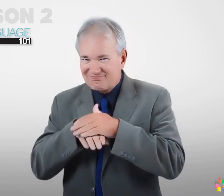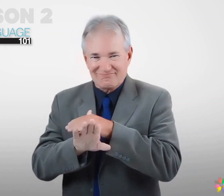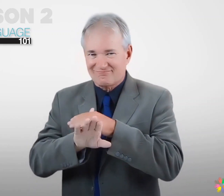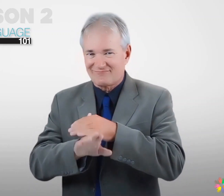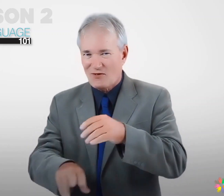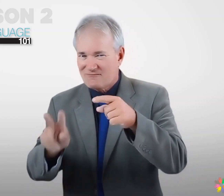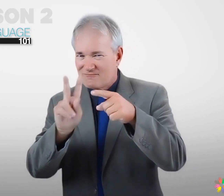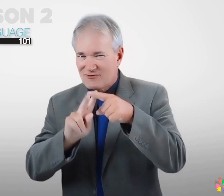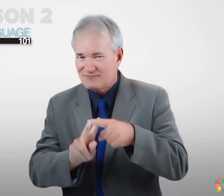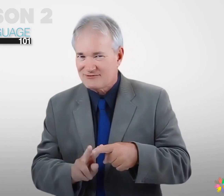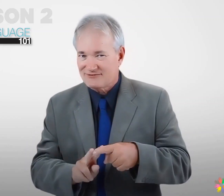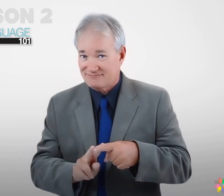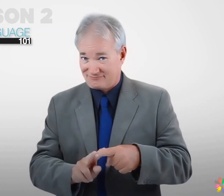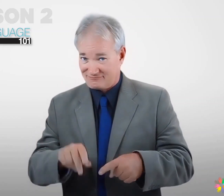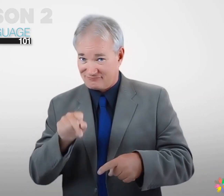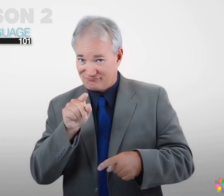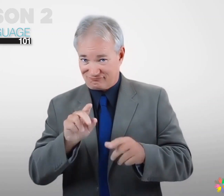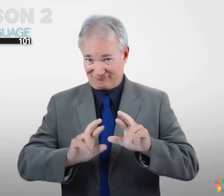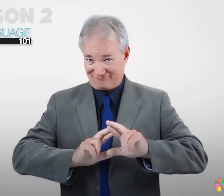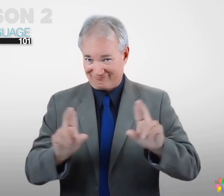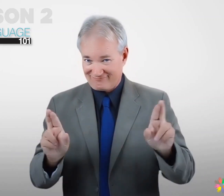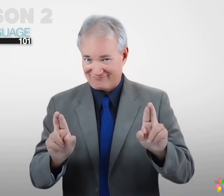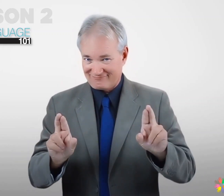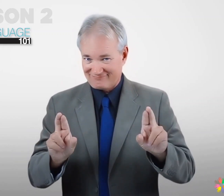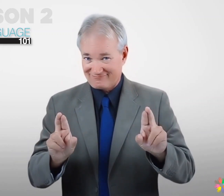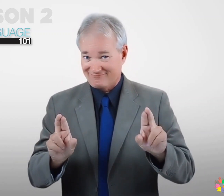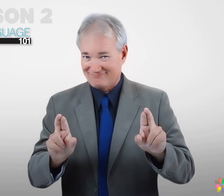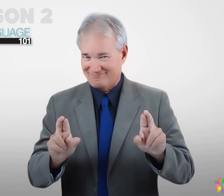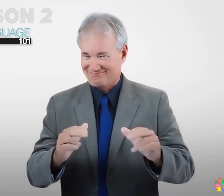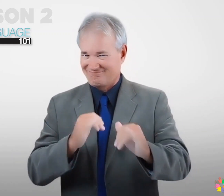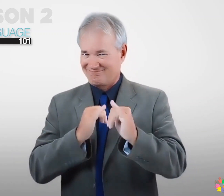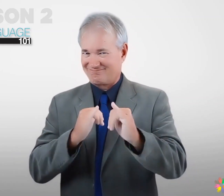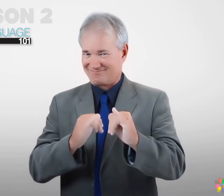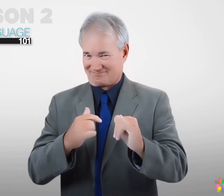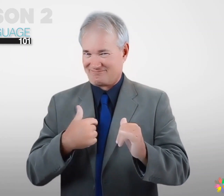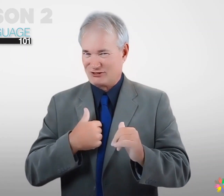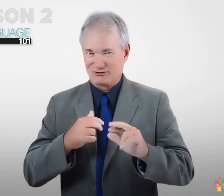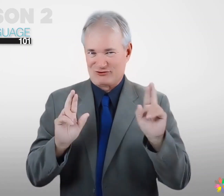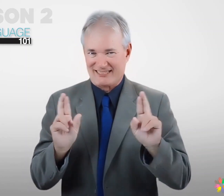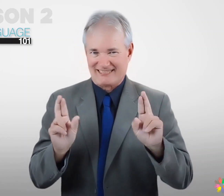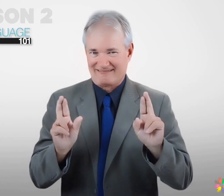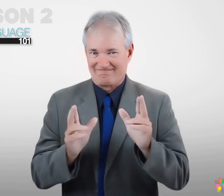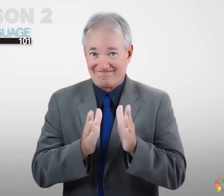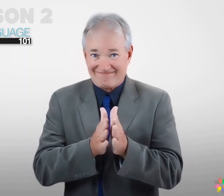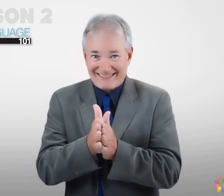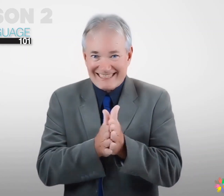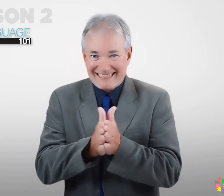get started? Are you ready? Me too. I'm ready. Let's go.